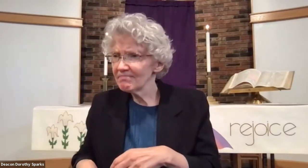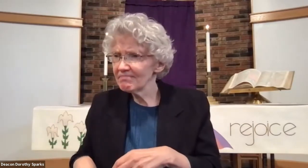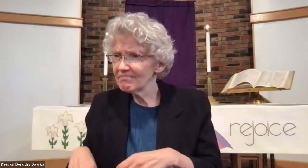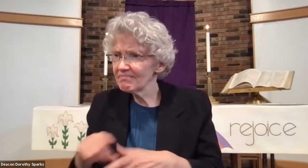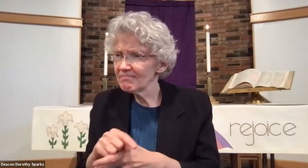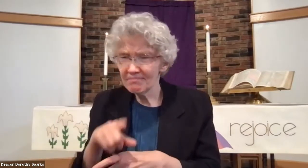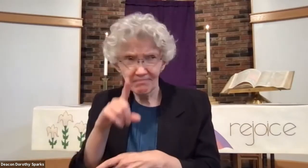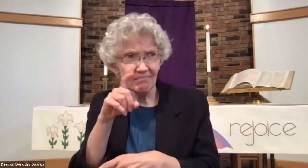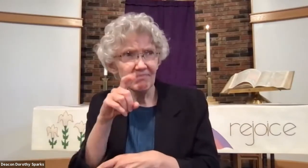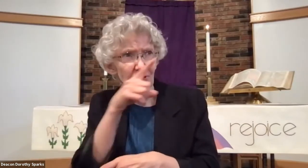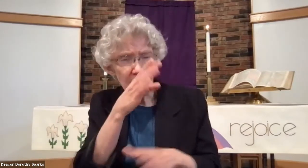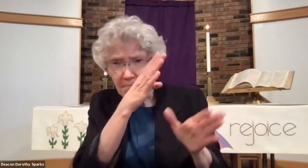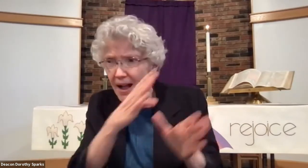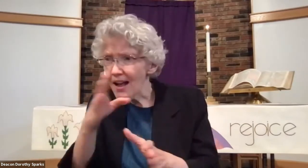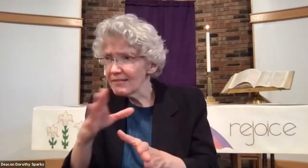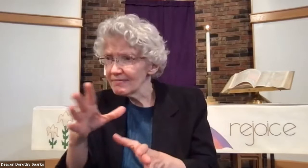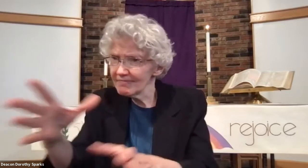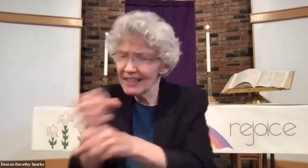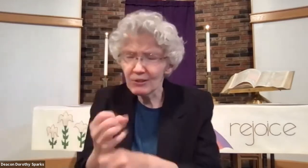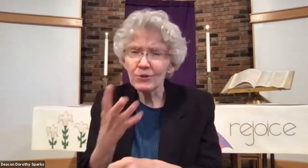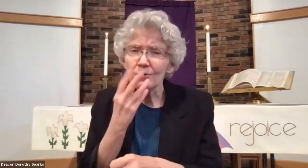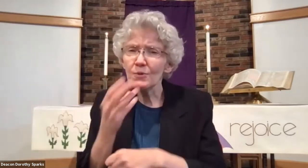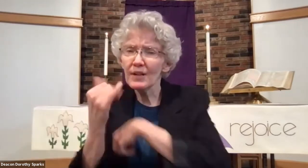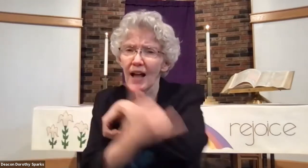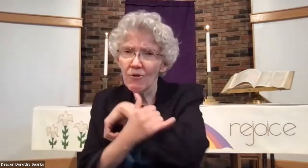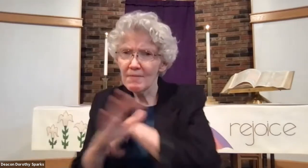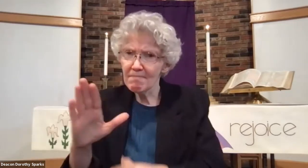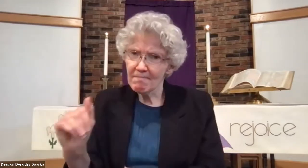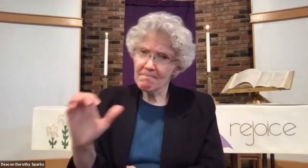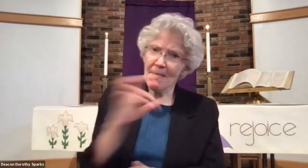'Lord, are you now going to give